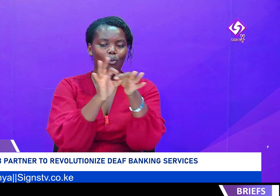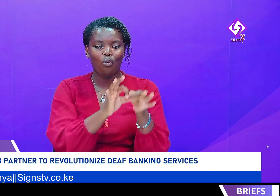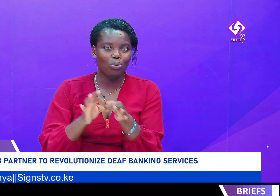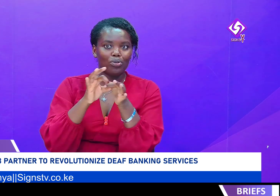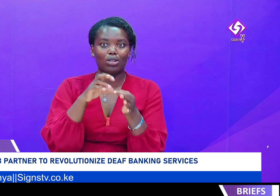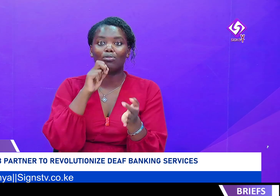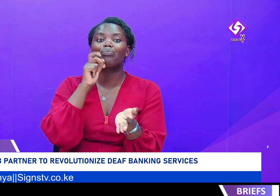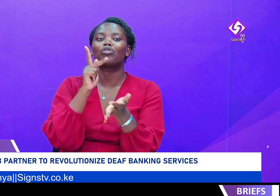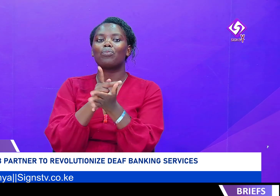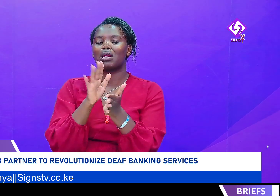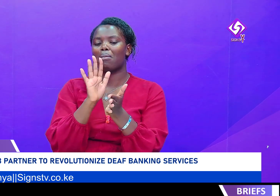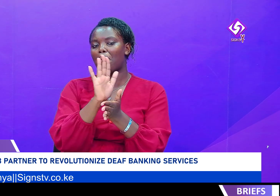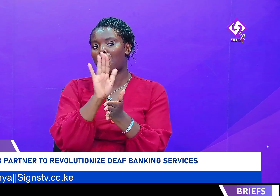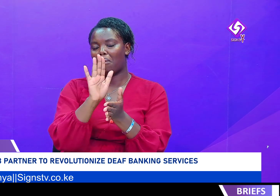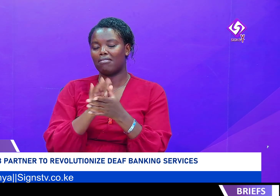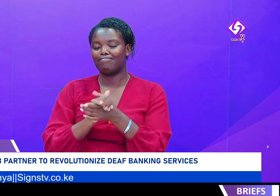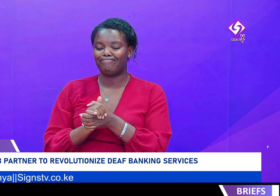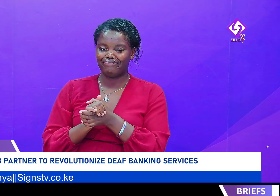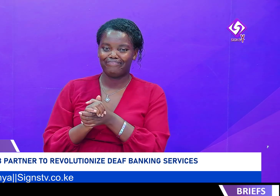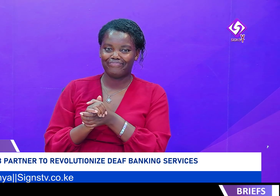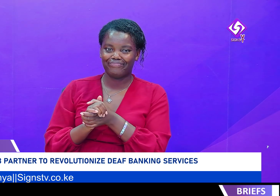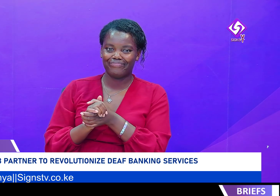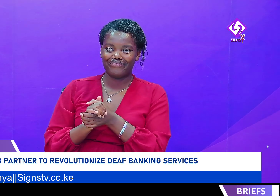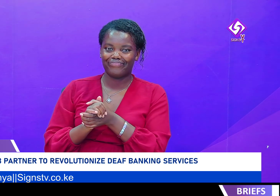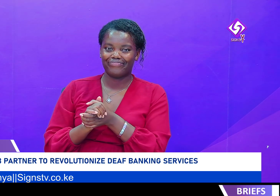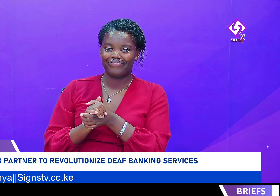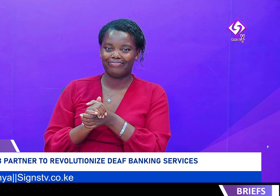accessibility, aligning with its corporate promise.